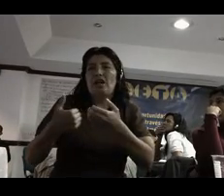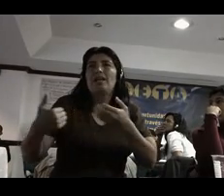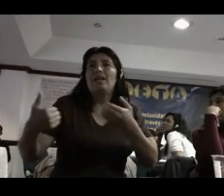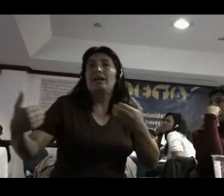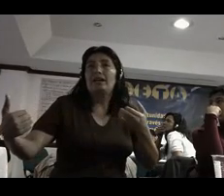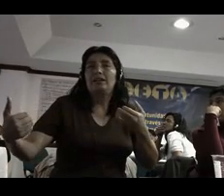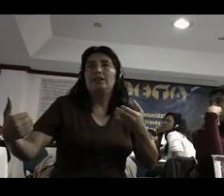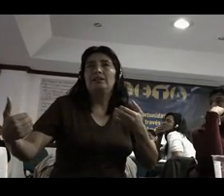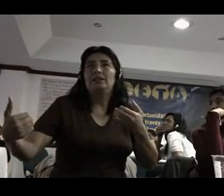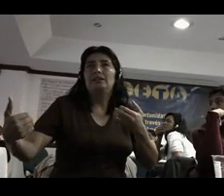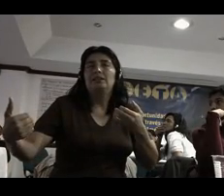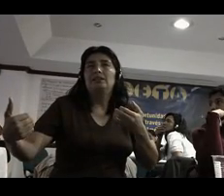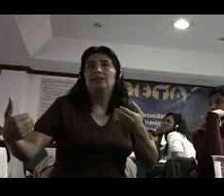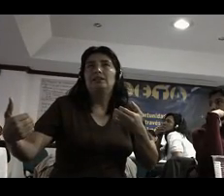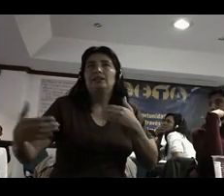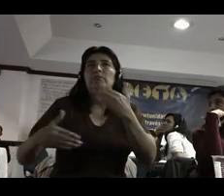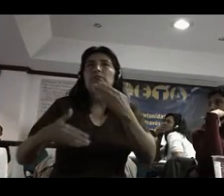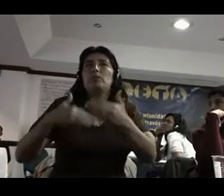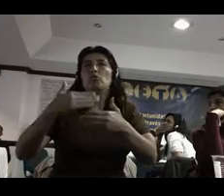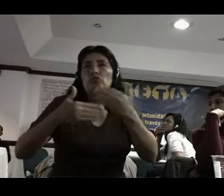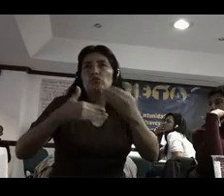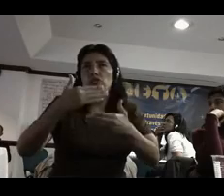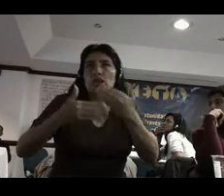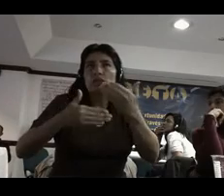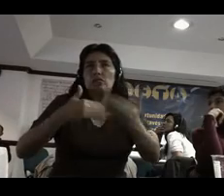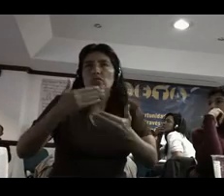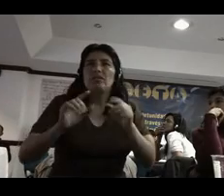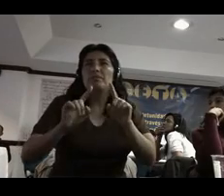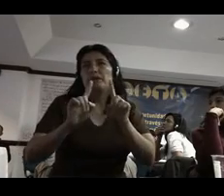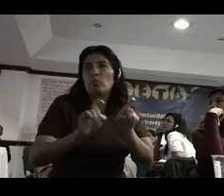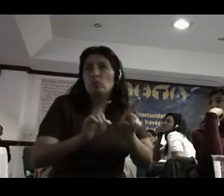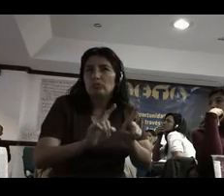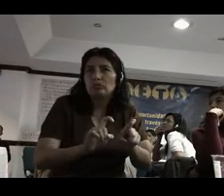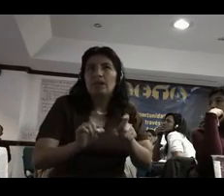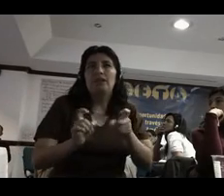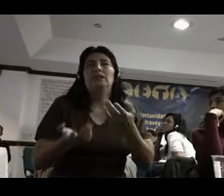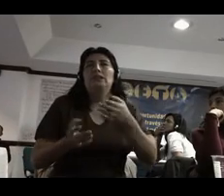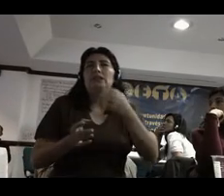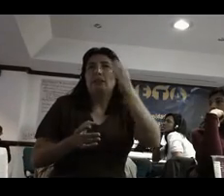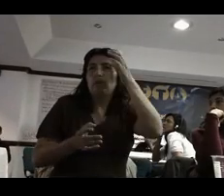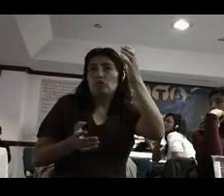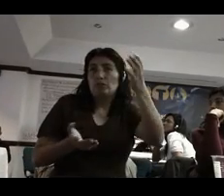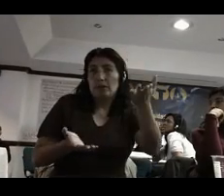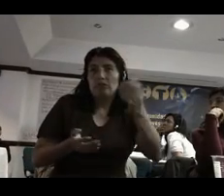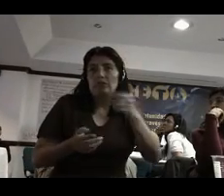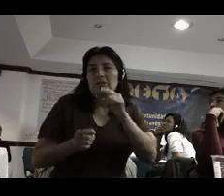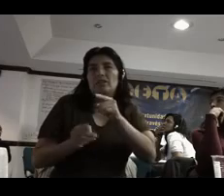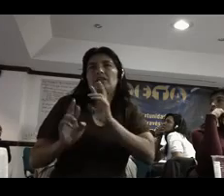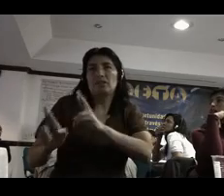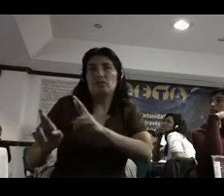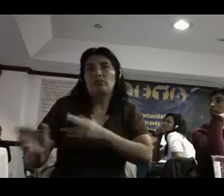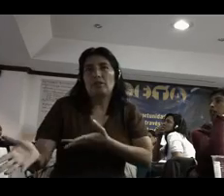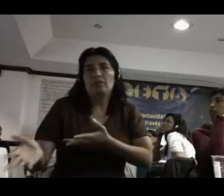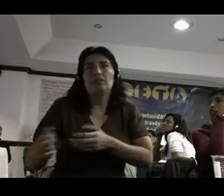make about a science of persons. It can absolutely be a science of things.